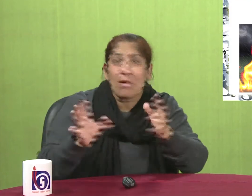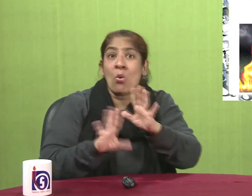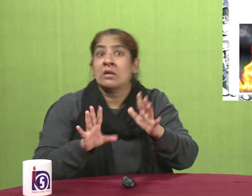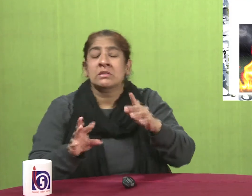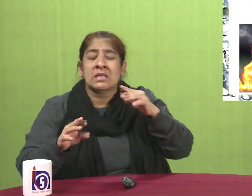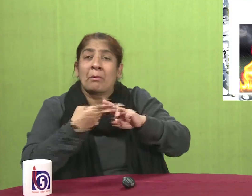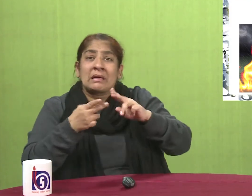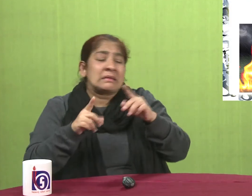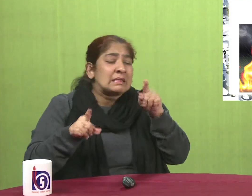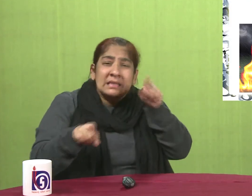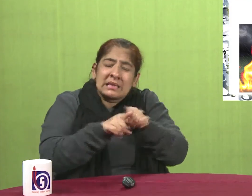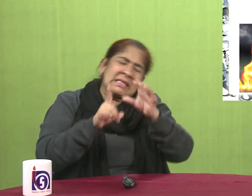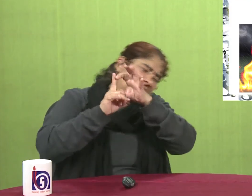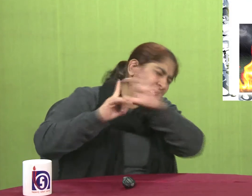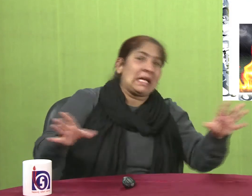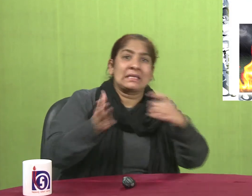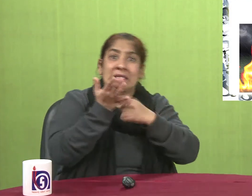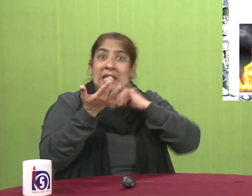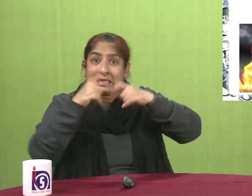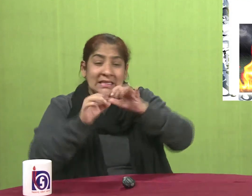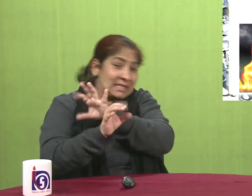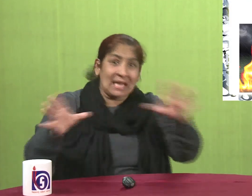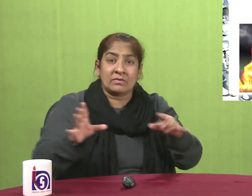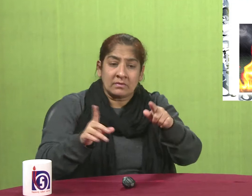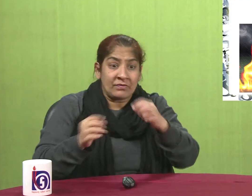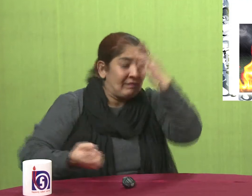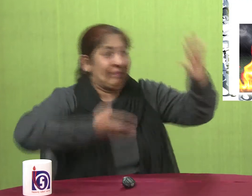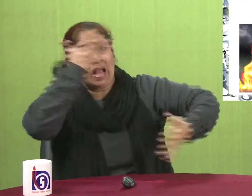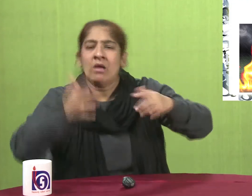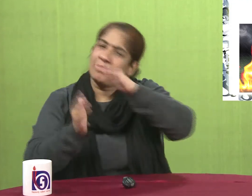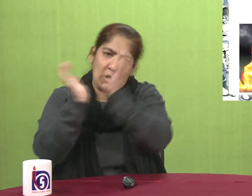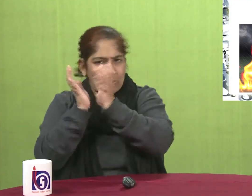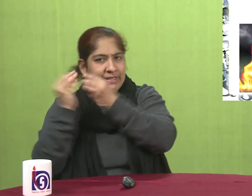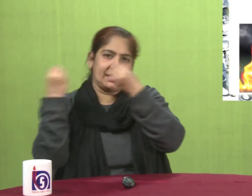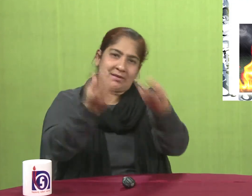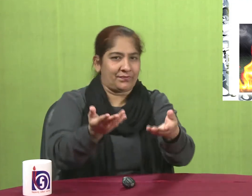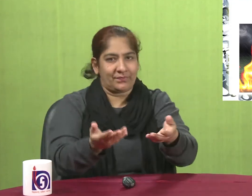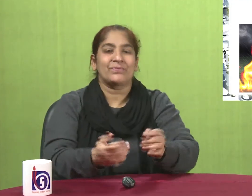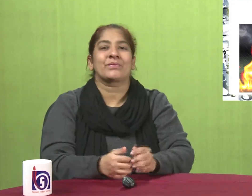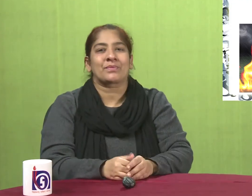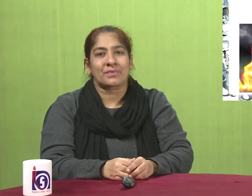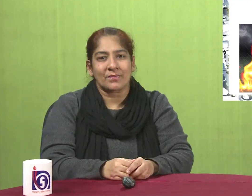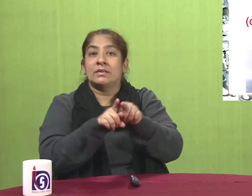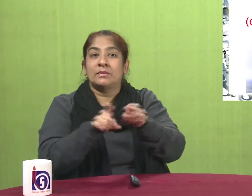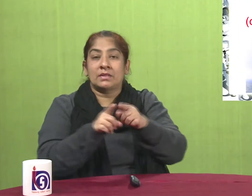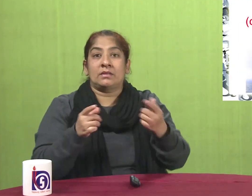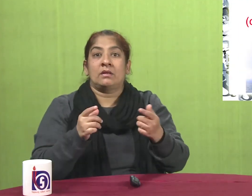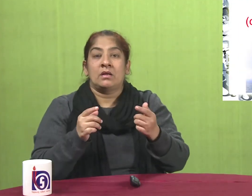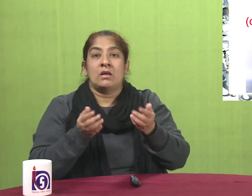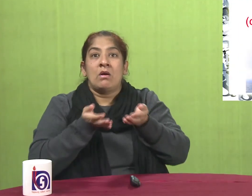your business company, in your building or anywhere, the insurance claims it. What is marine